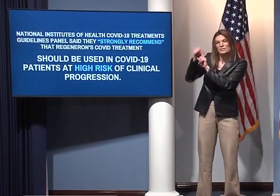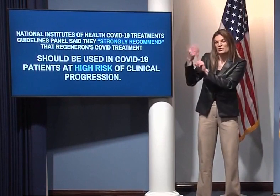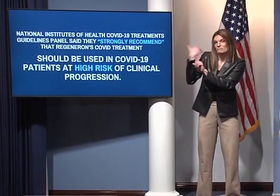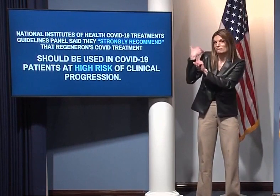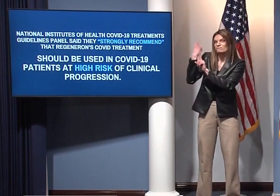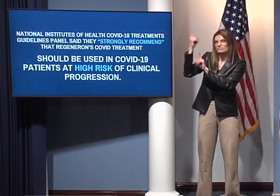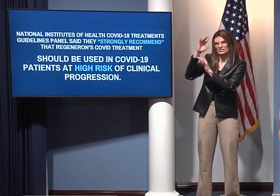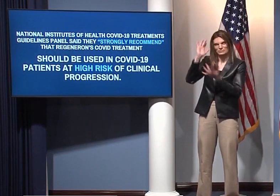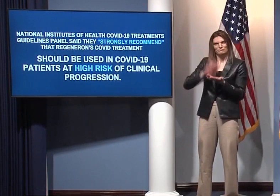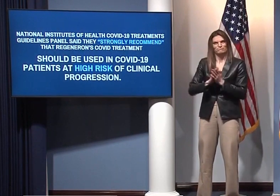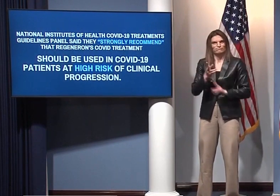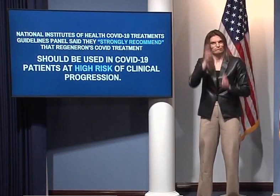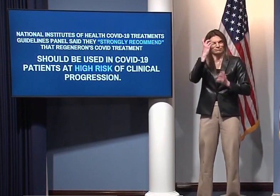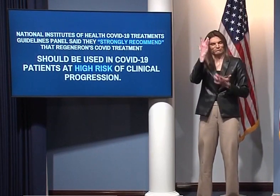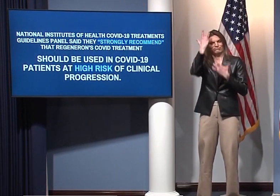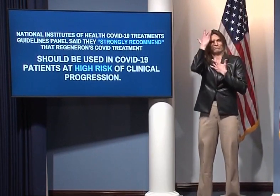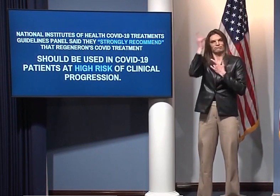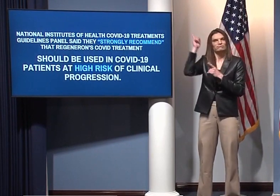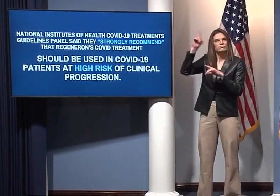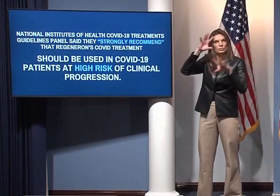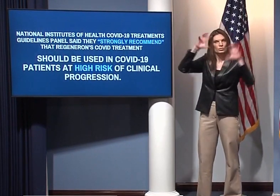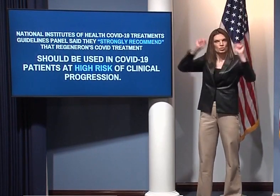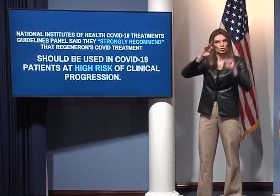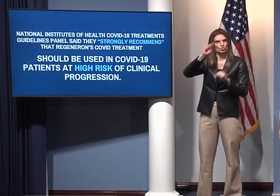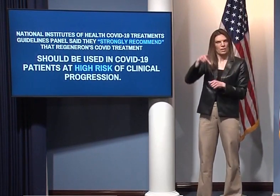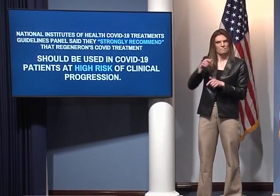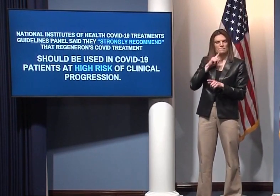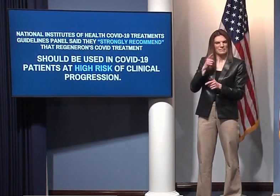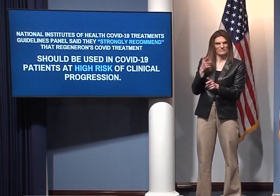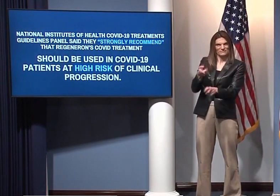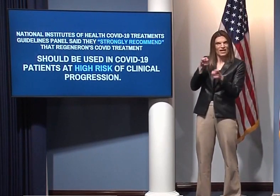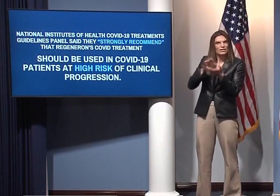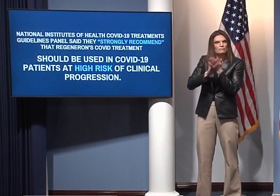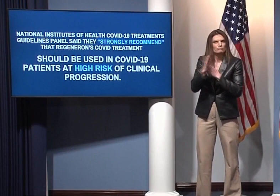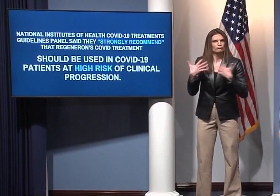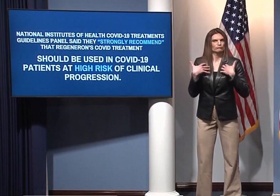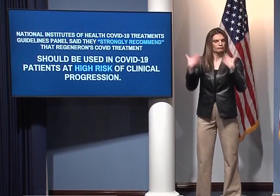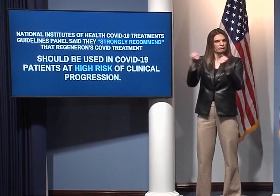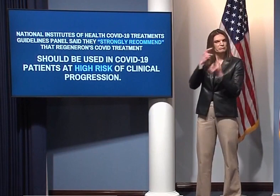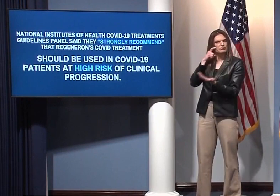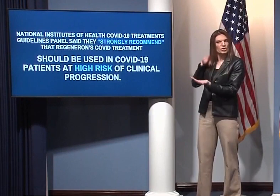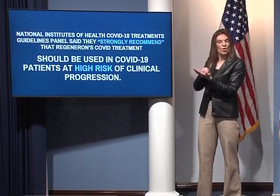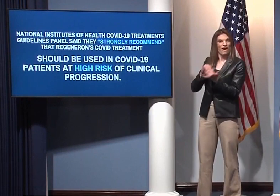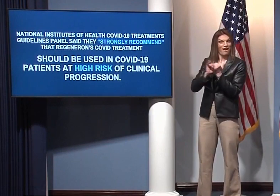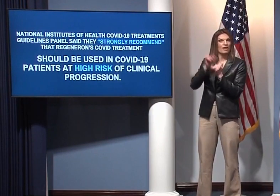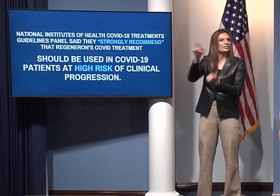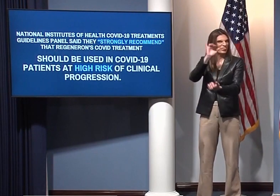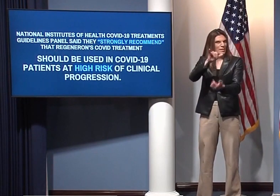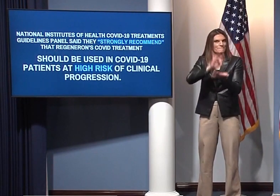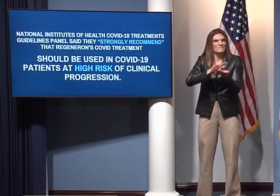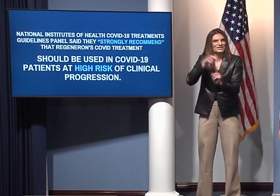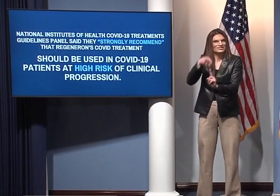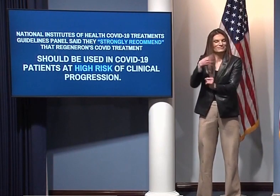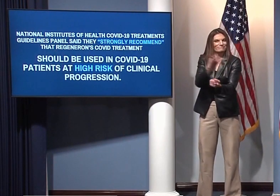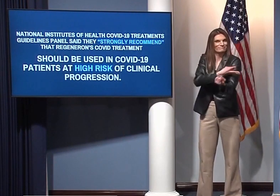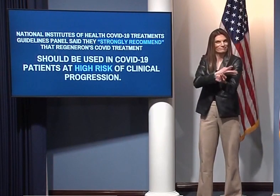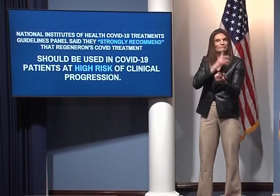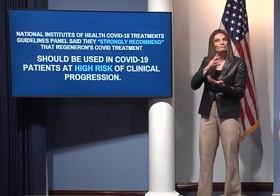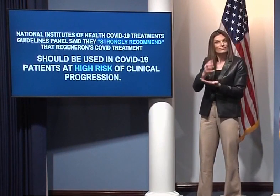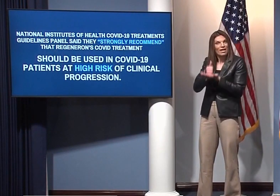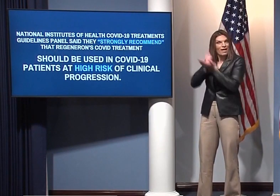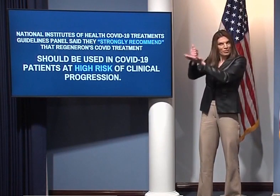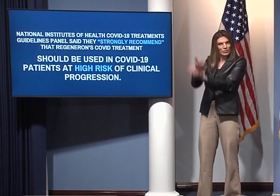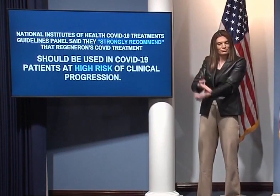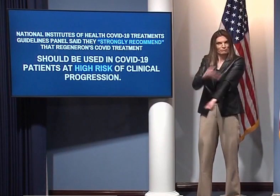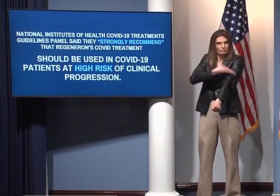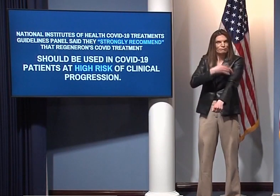helped save the former president's life. It could save yours too. We are using every mitigation strategy,